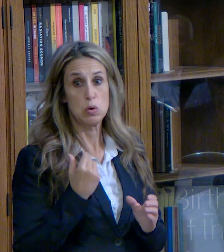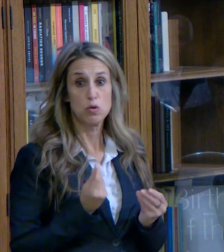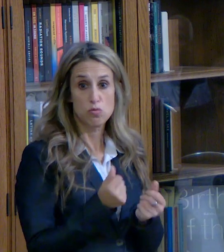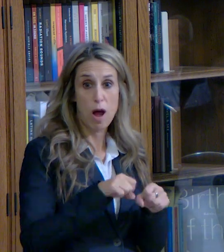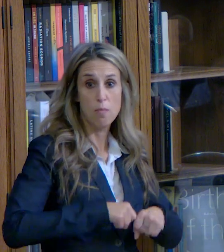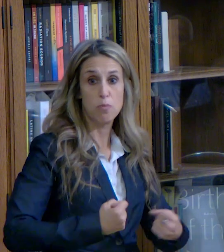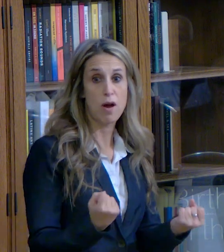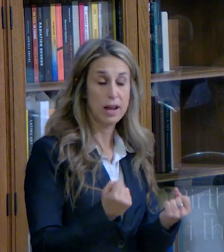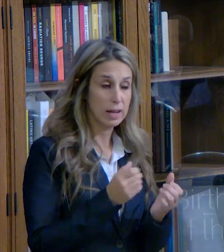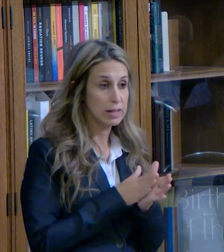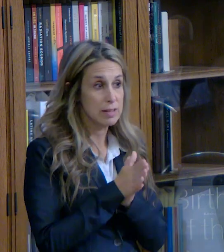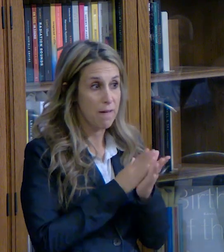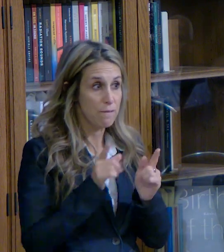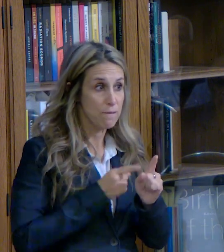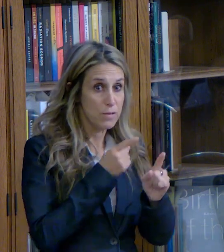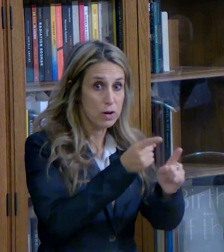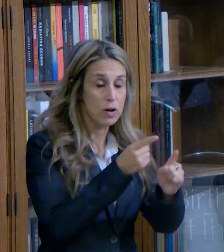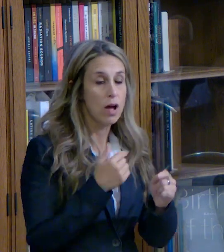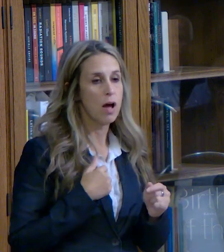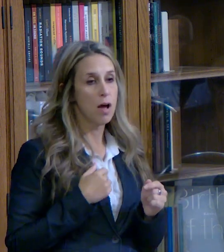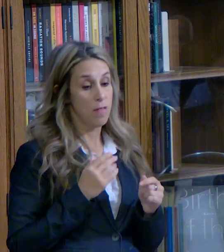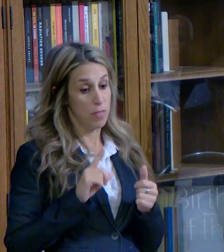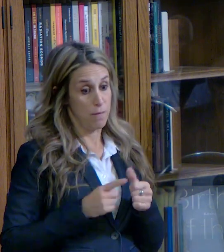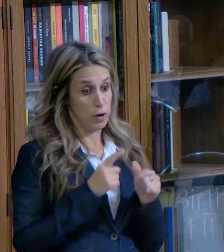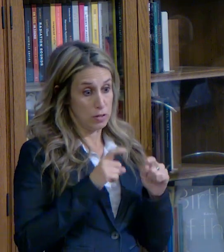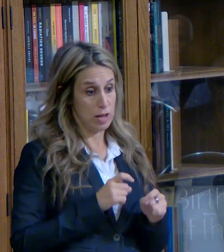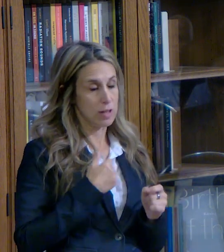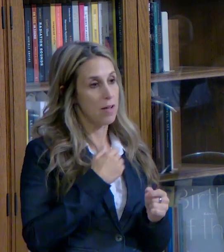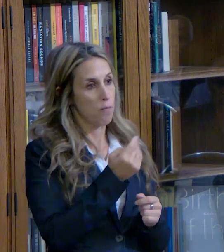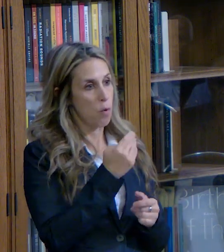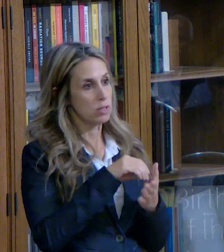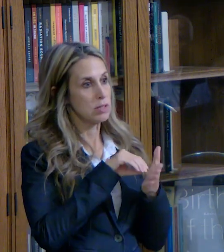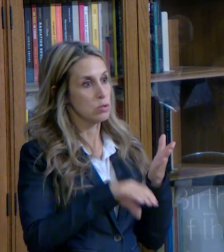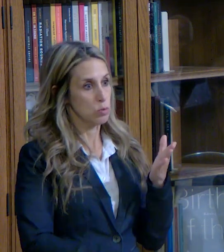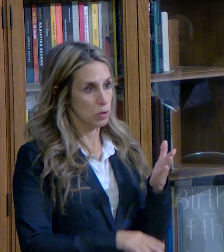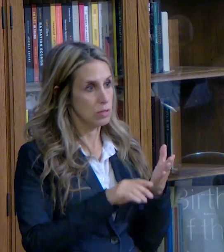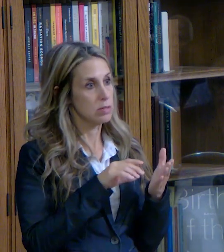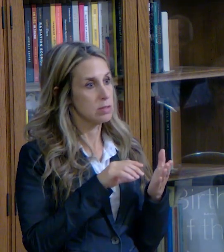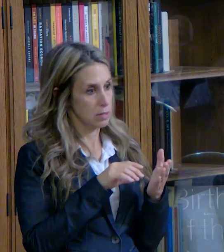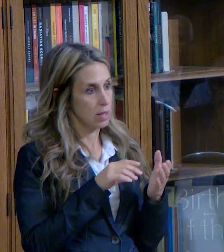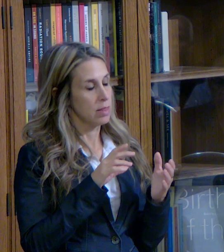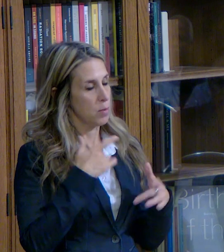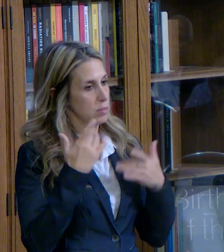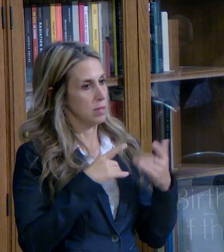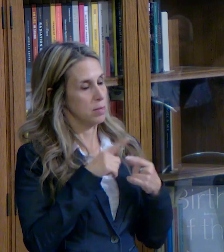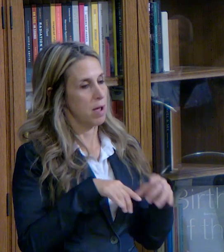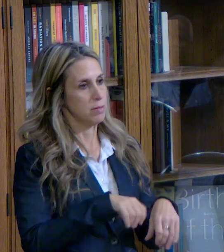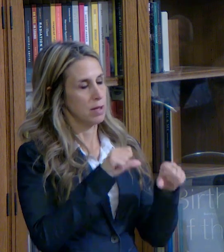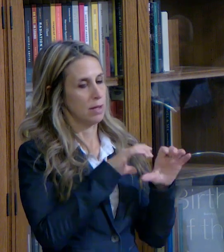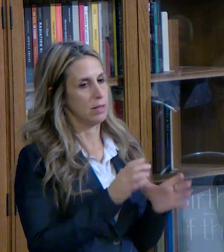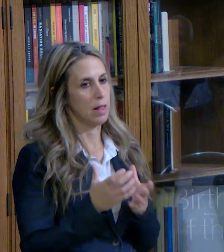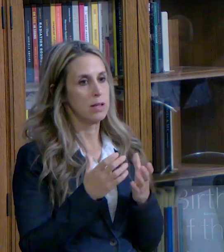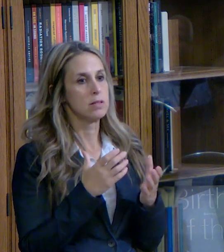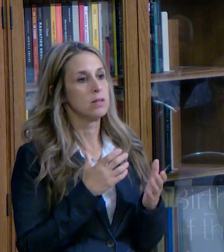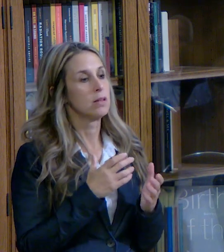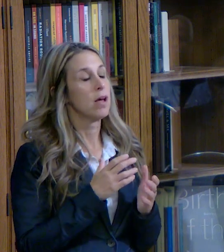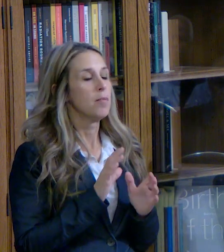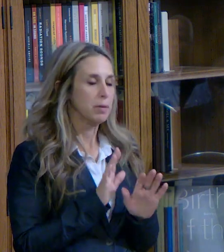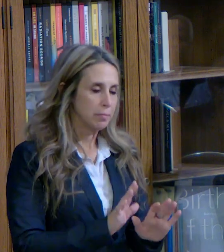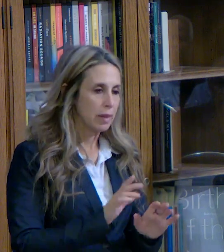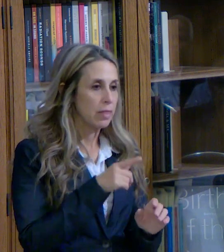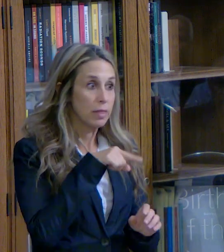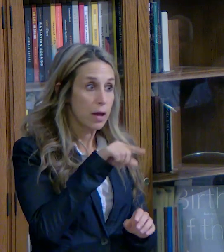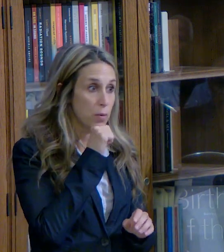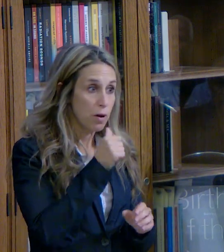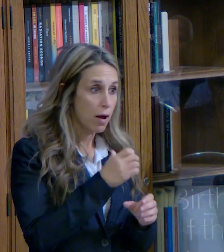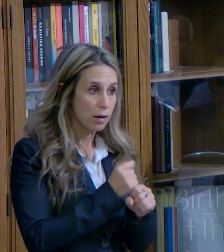last year I had 14 students in the first pilot and they were very excited about taking the class despite the fact they would not